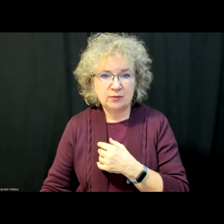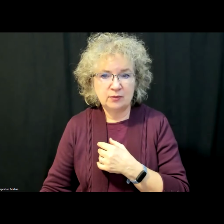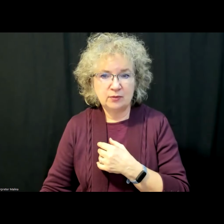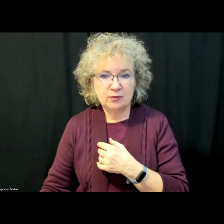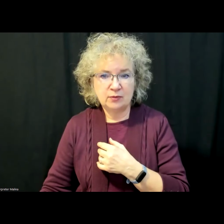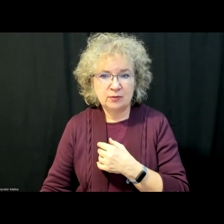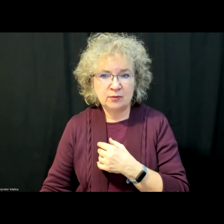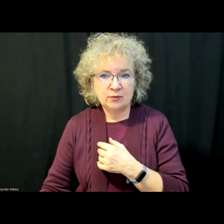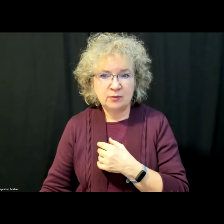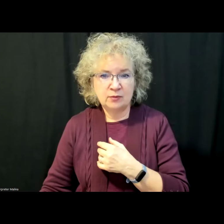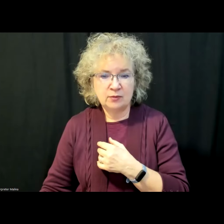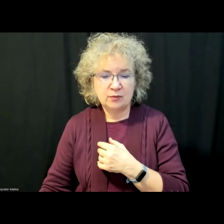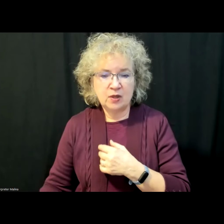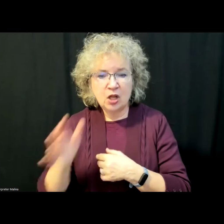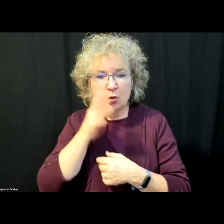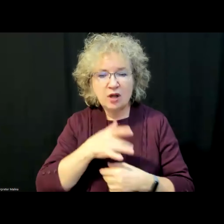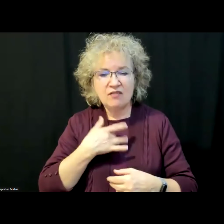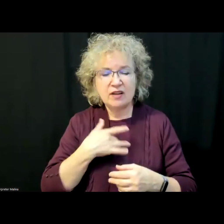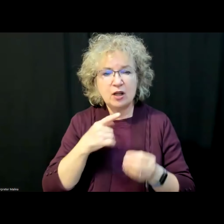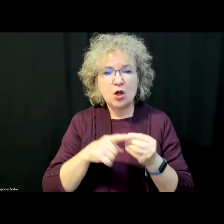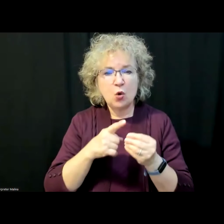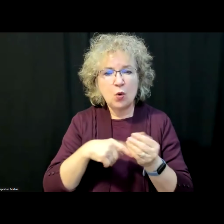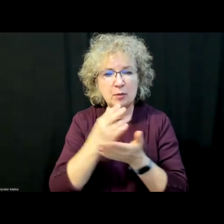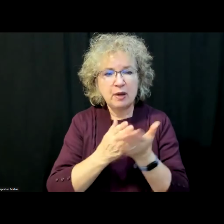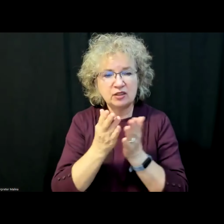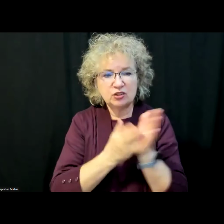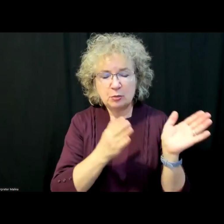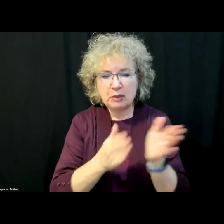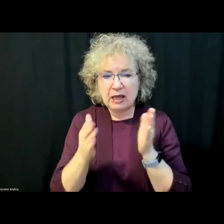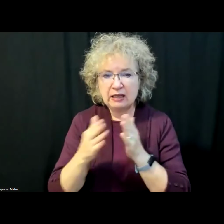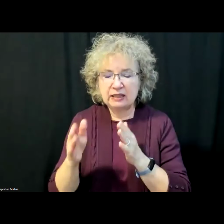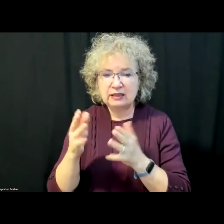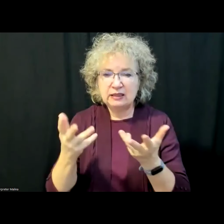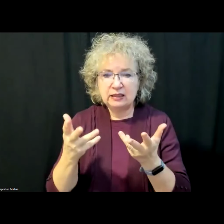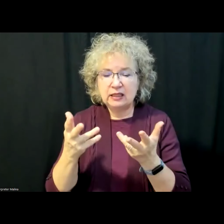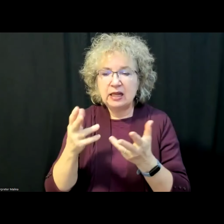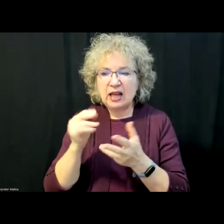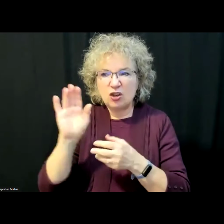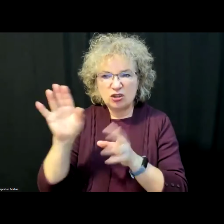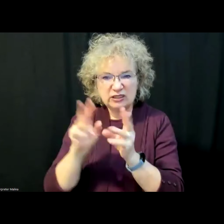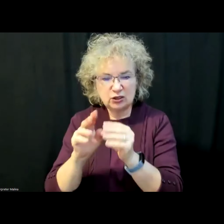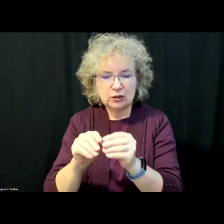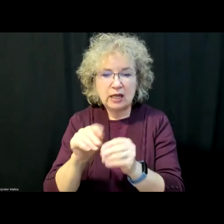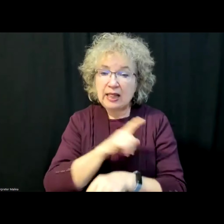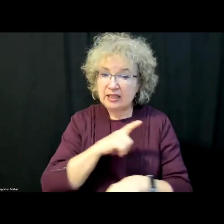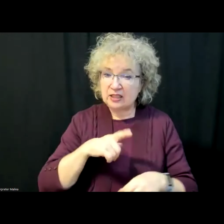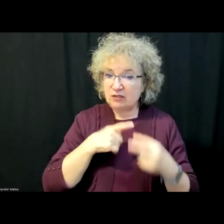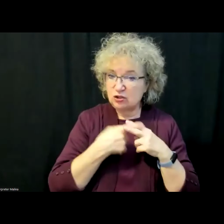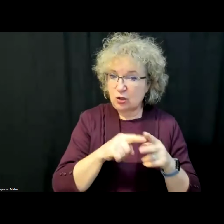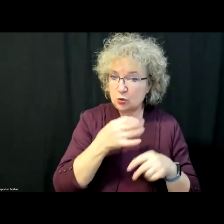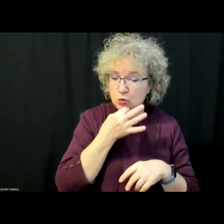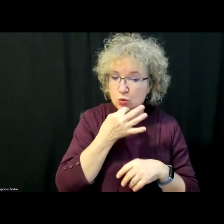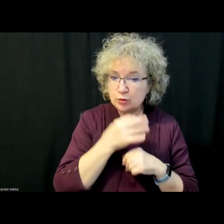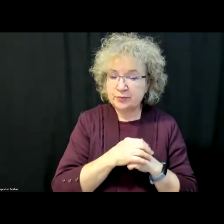in her budget suggestions as we head into a legislative session soon. With a change in administration